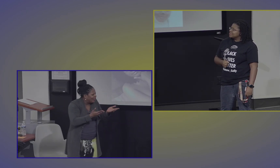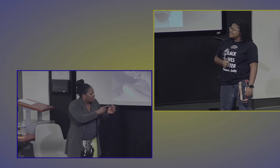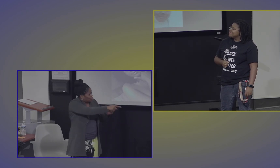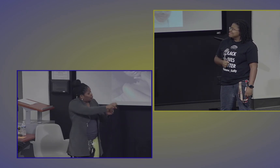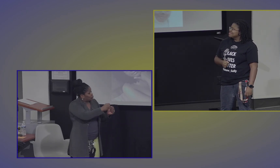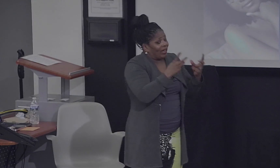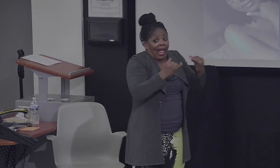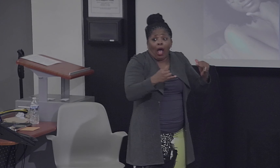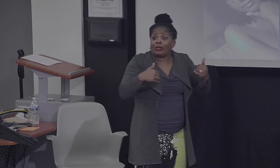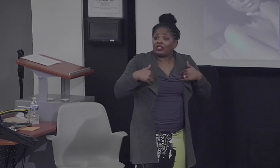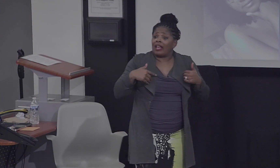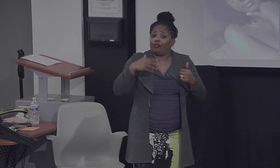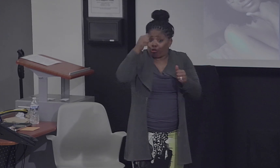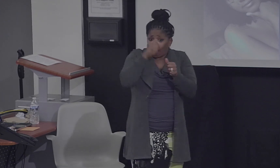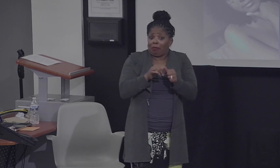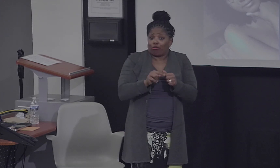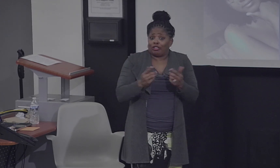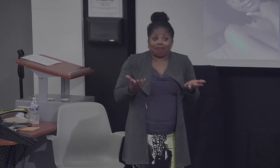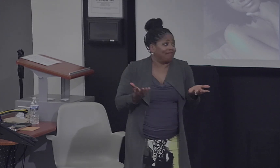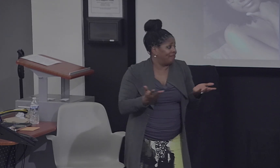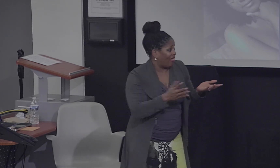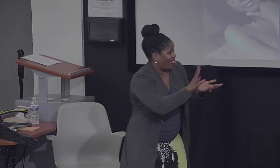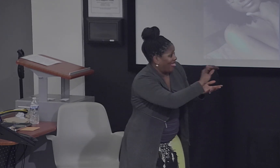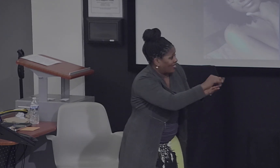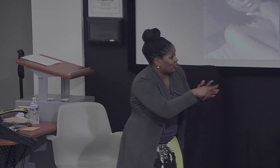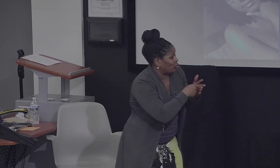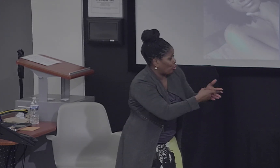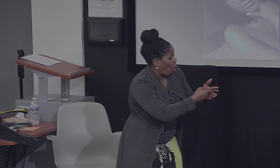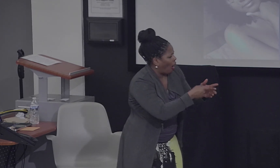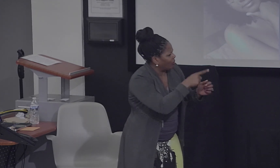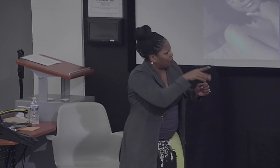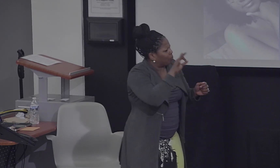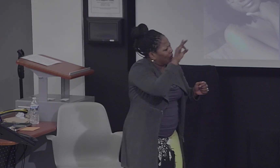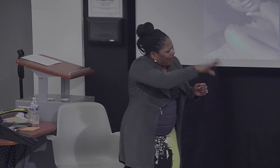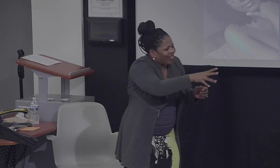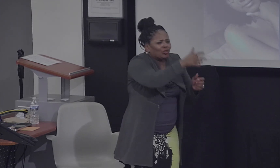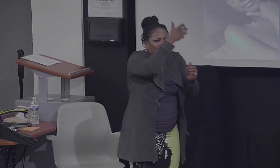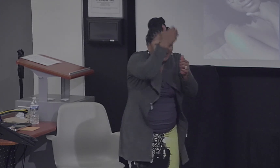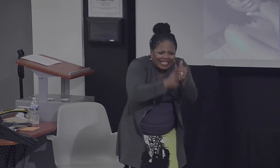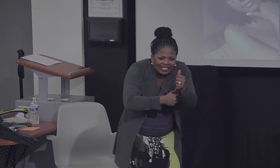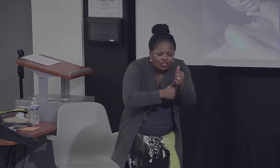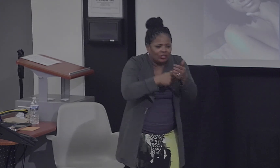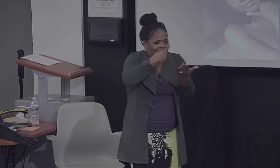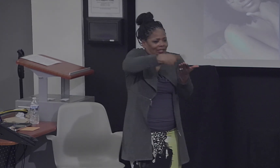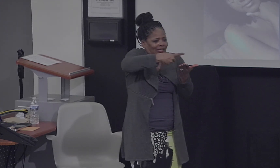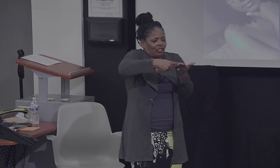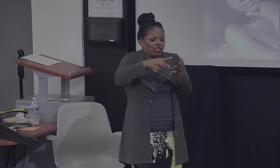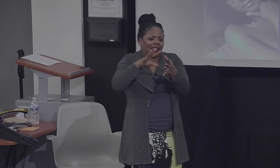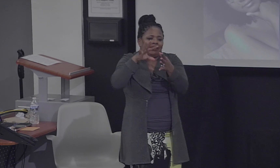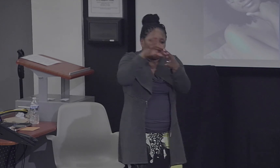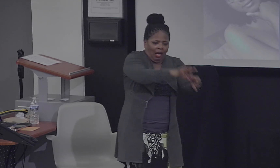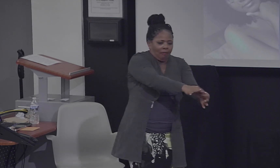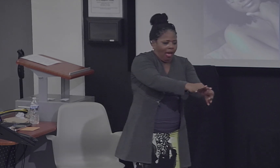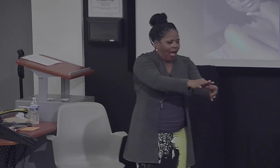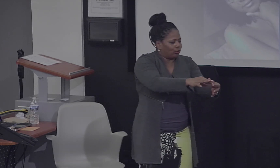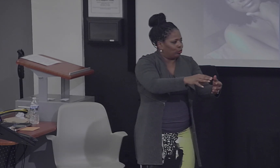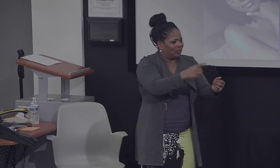It's almost as if it's been there for so long that we kind of forget about it, and you're bringing it right back and saying we can't forget about it.